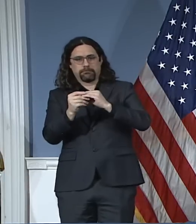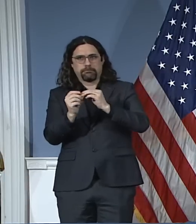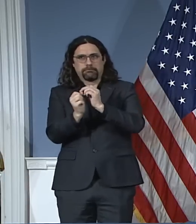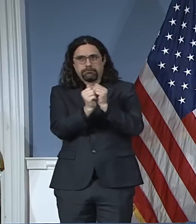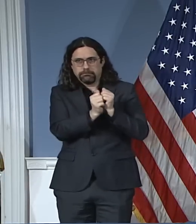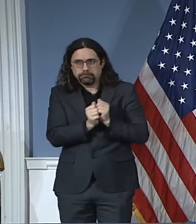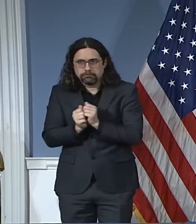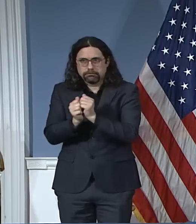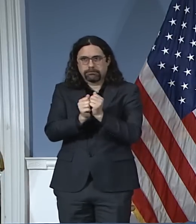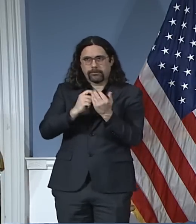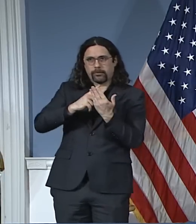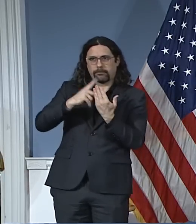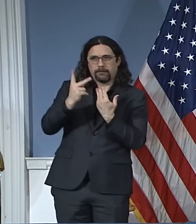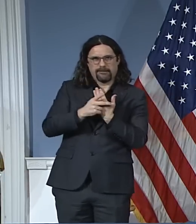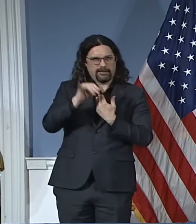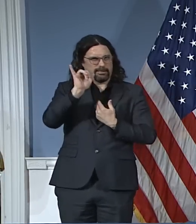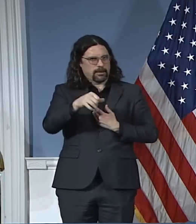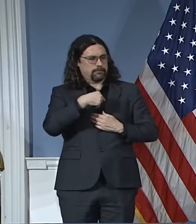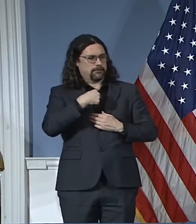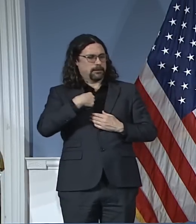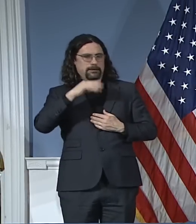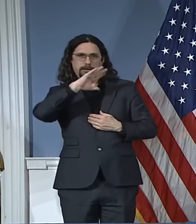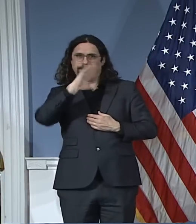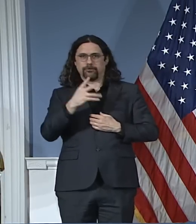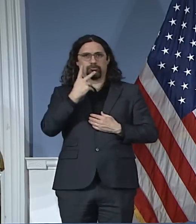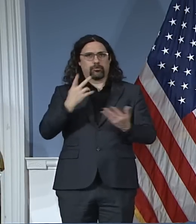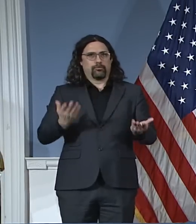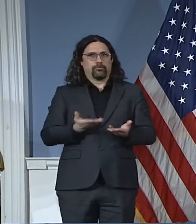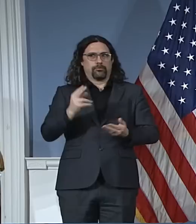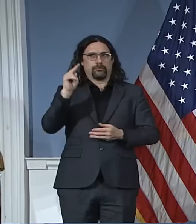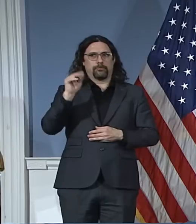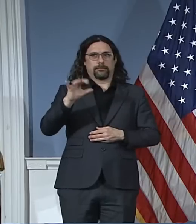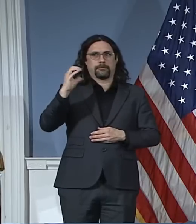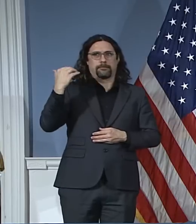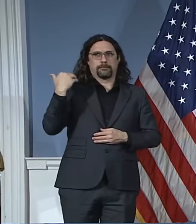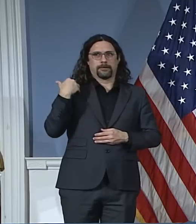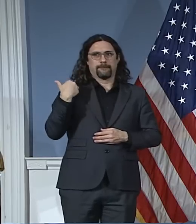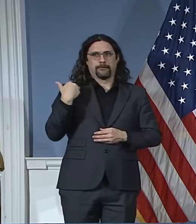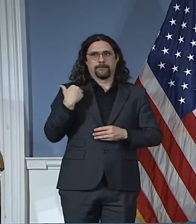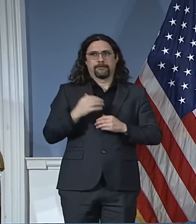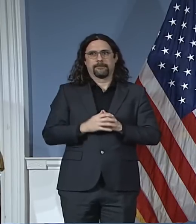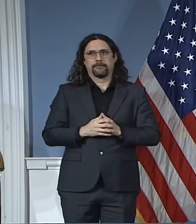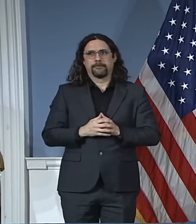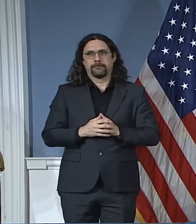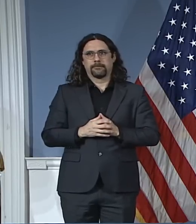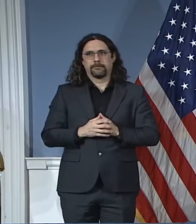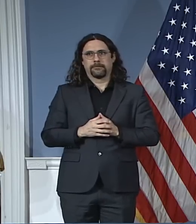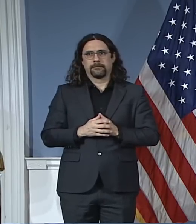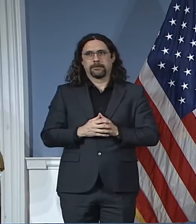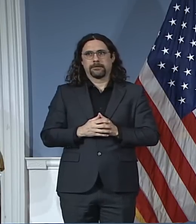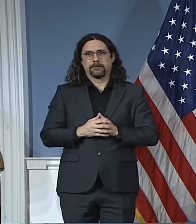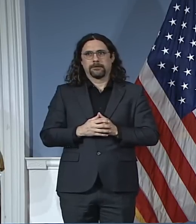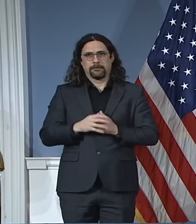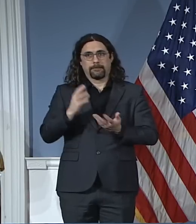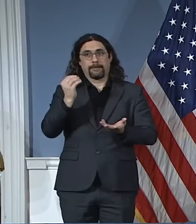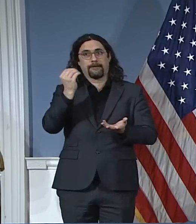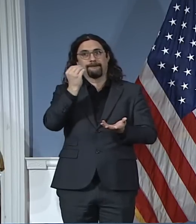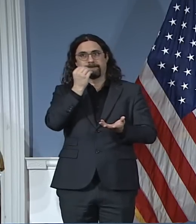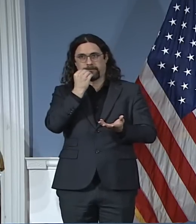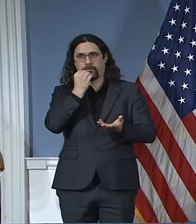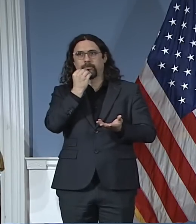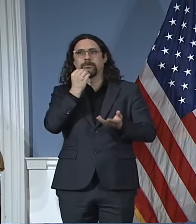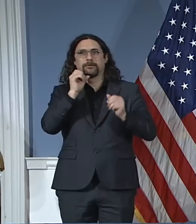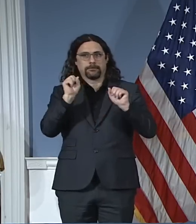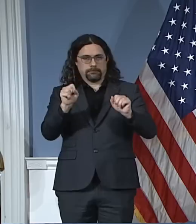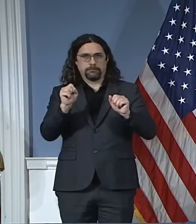food will become much more of an issue going forward and that many people will have a strain that they have not experienced previously because of huge